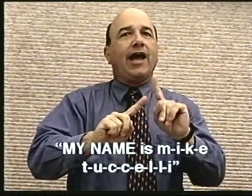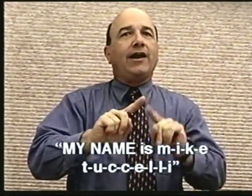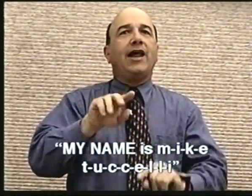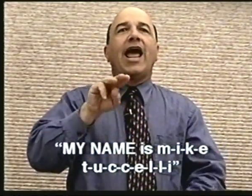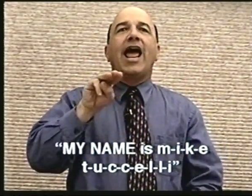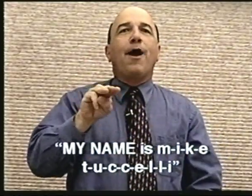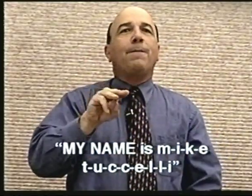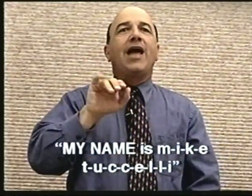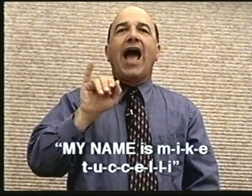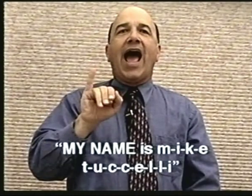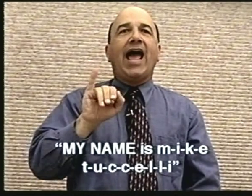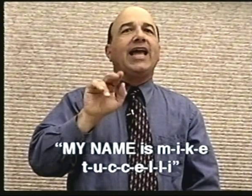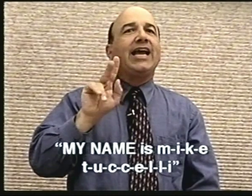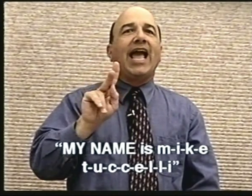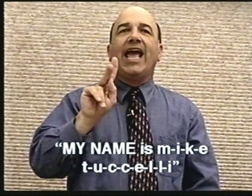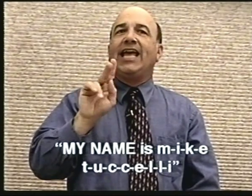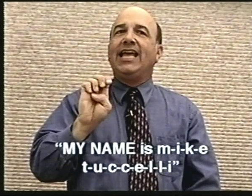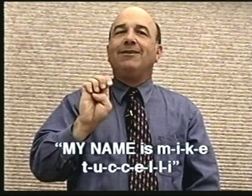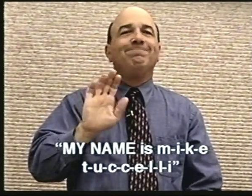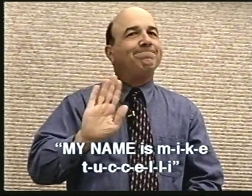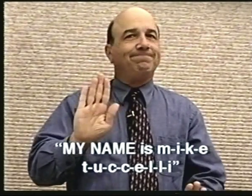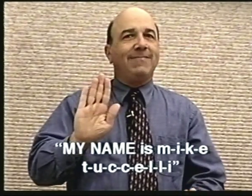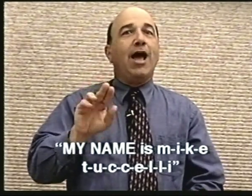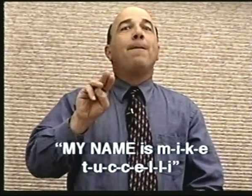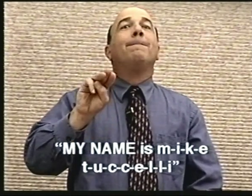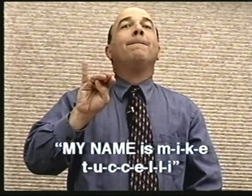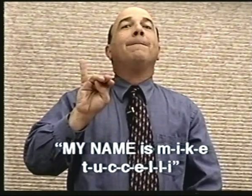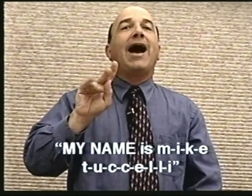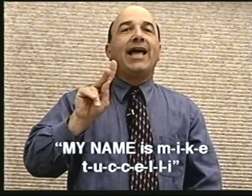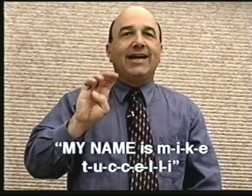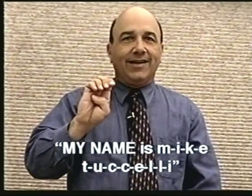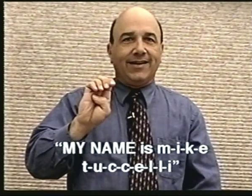sign M-I-K-E. Mike